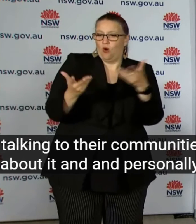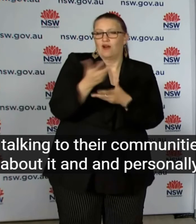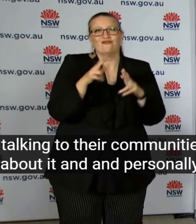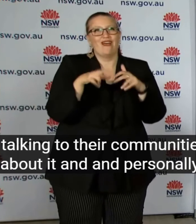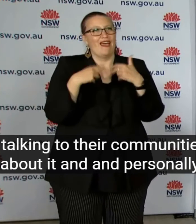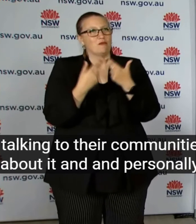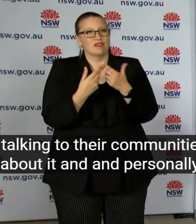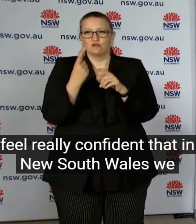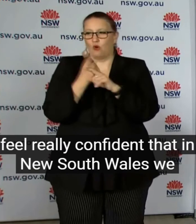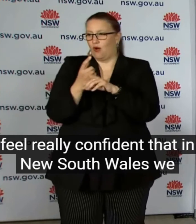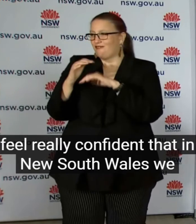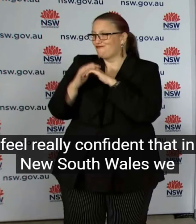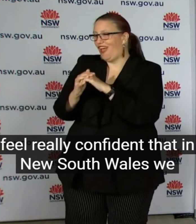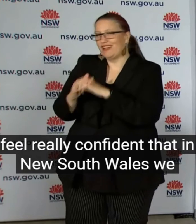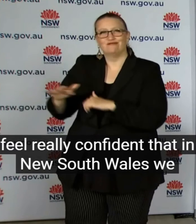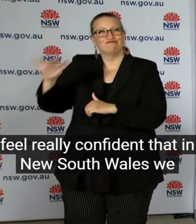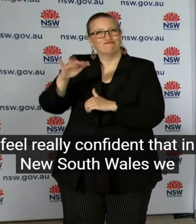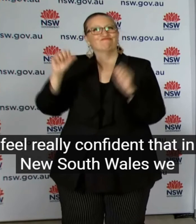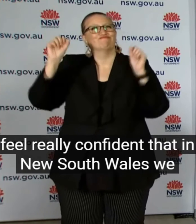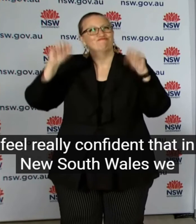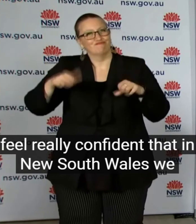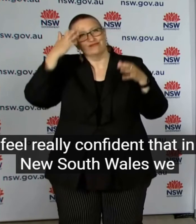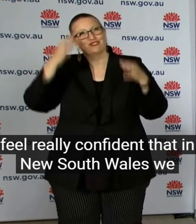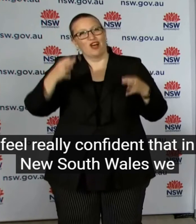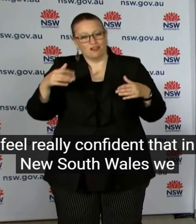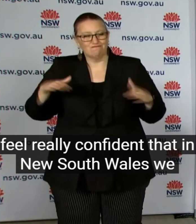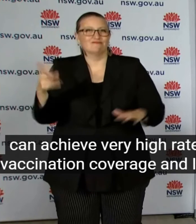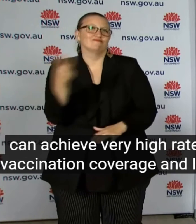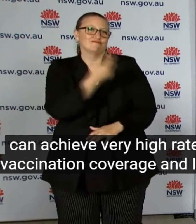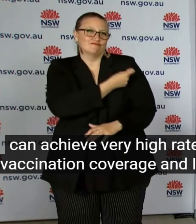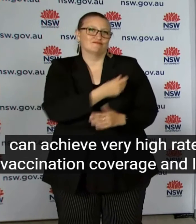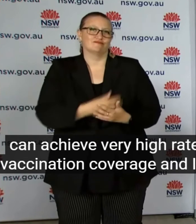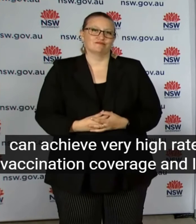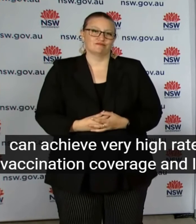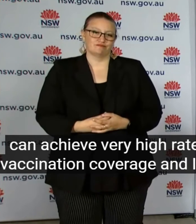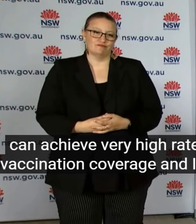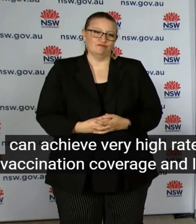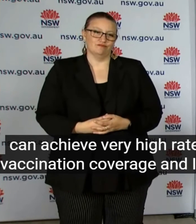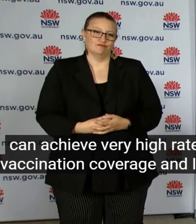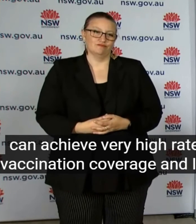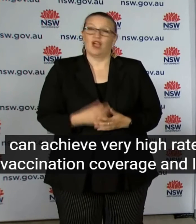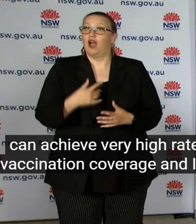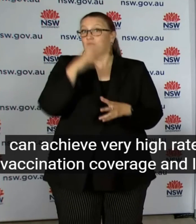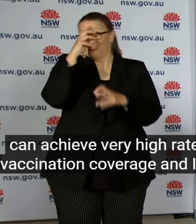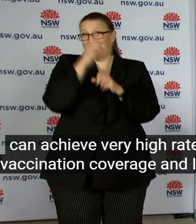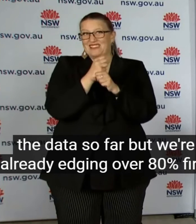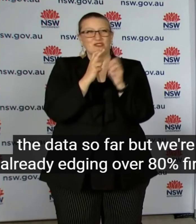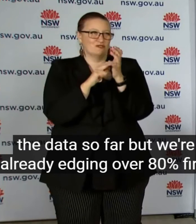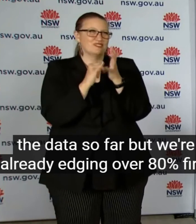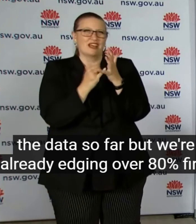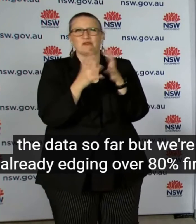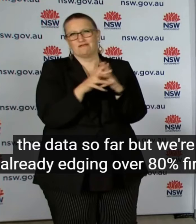New South Wales we can achieve very high rates of vaccination coverage, and I think the data so far that we're already edging